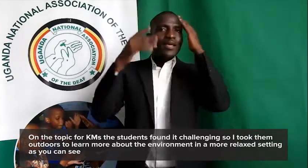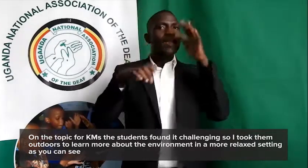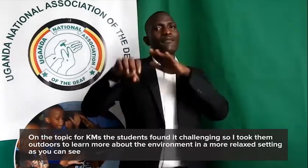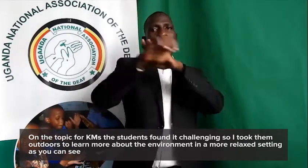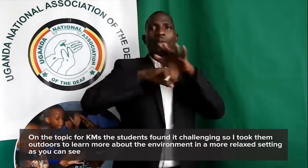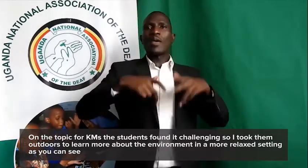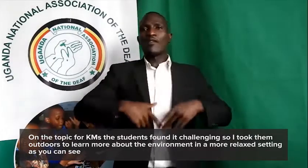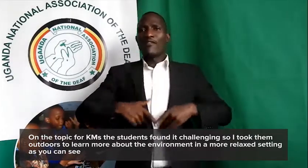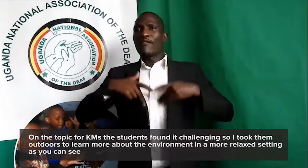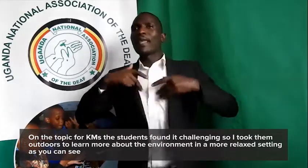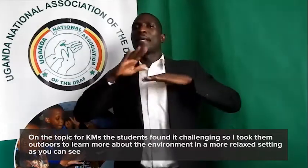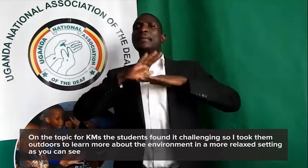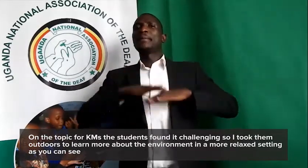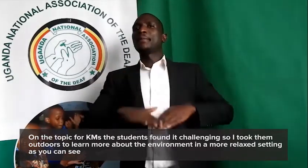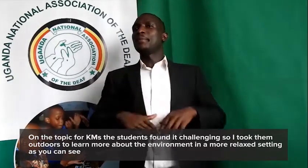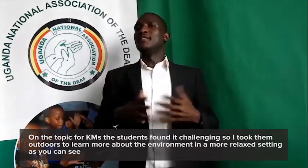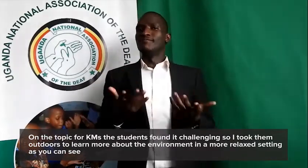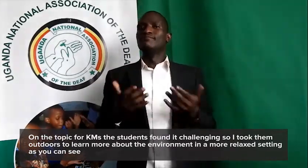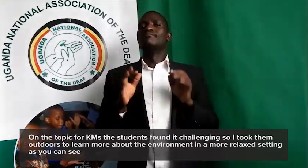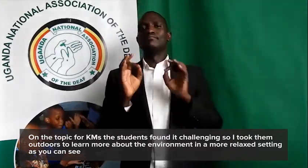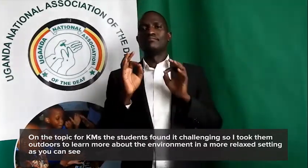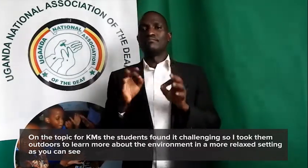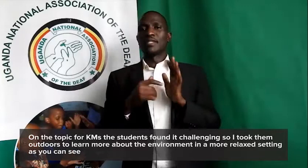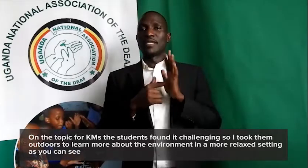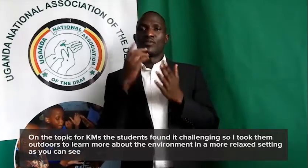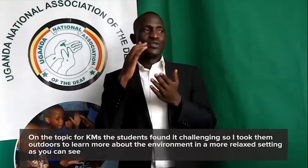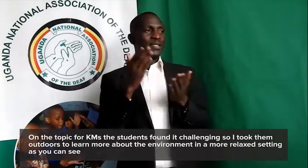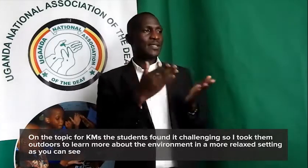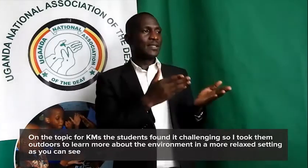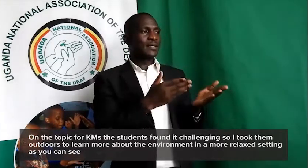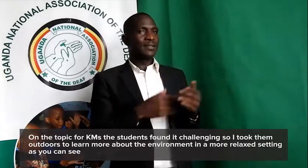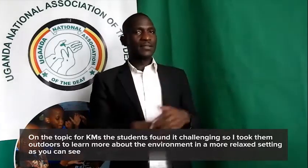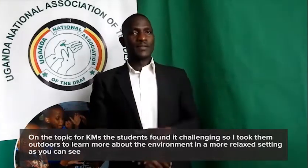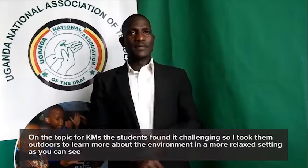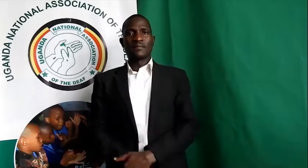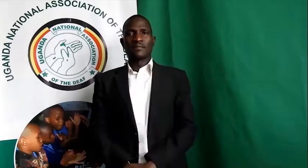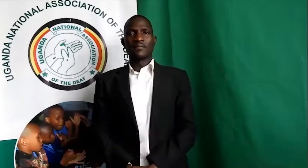to learn more about the environment in a more relaxed setting, as you can see.